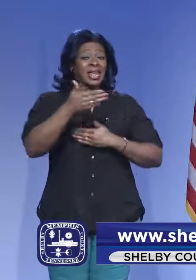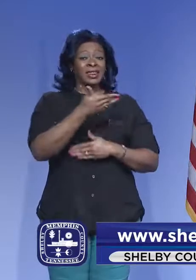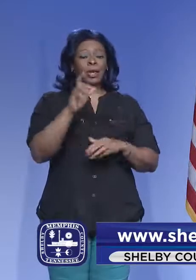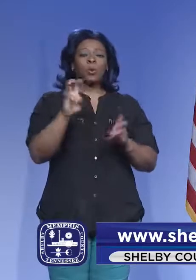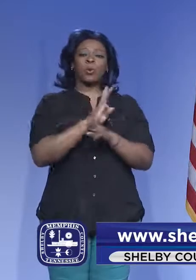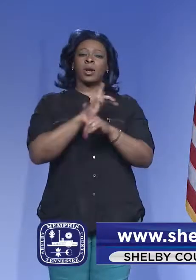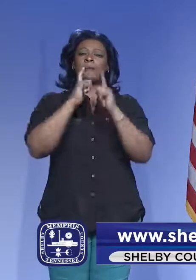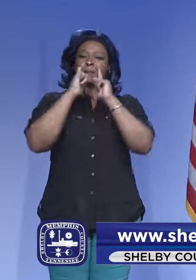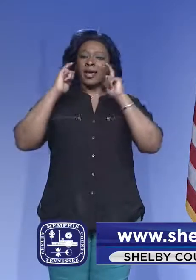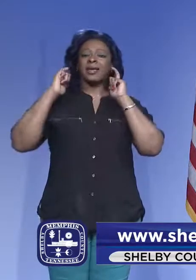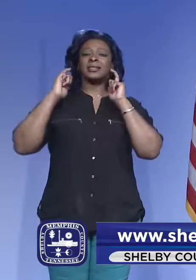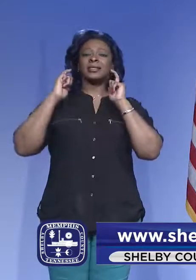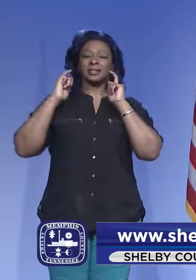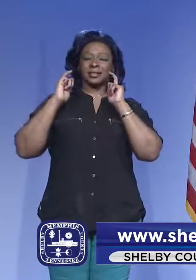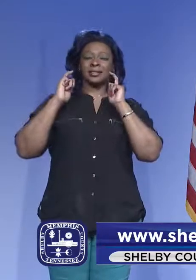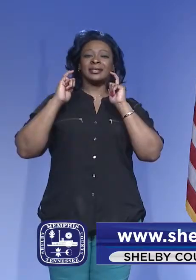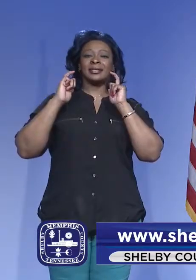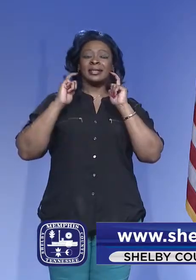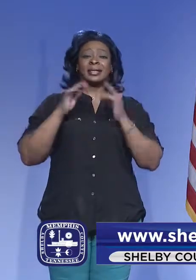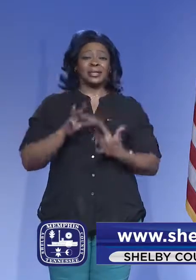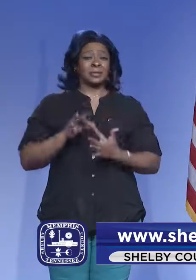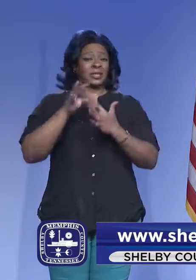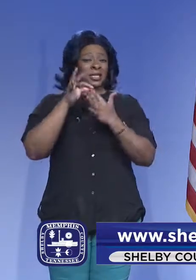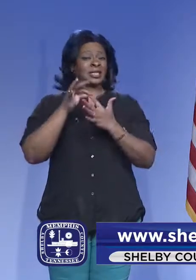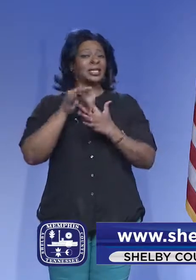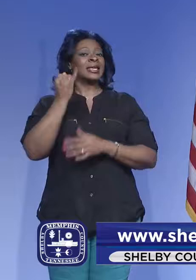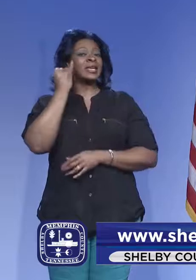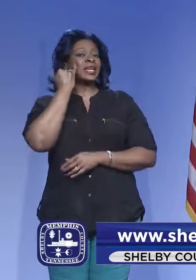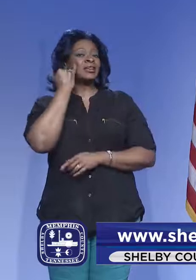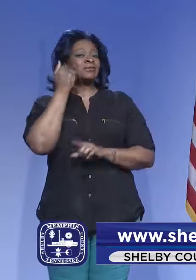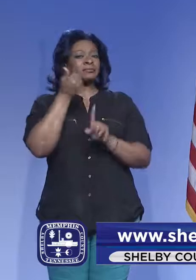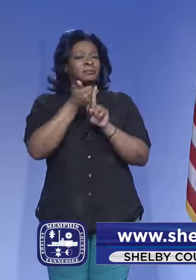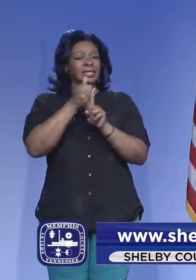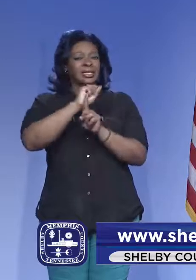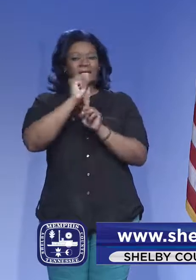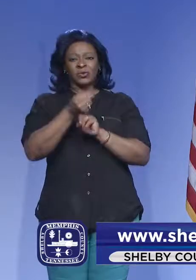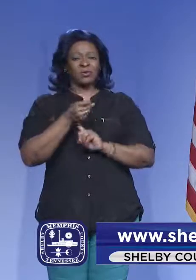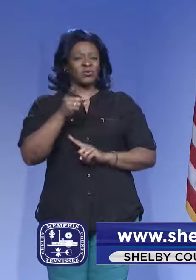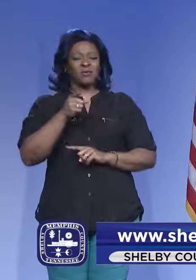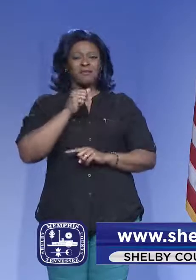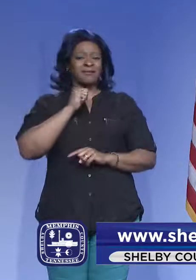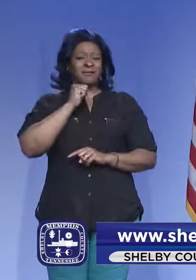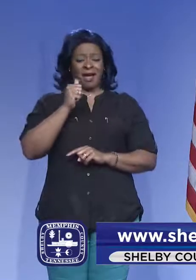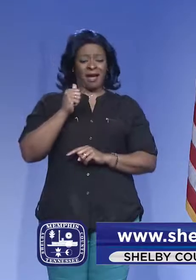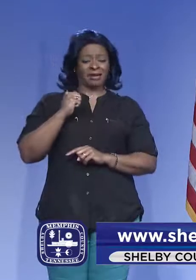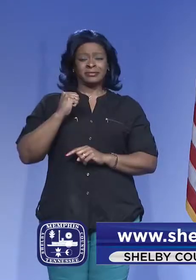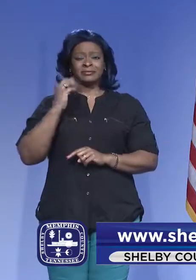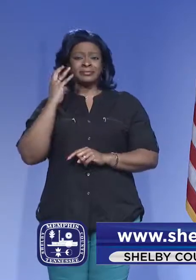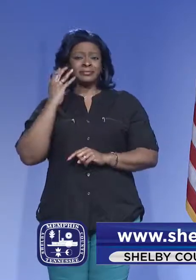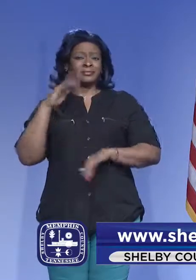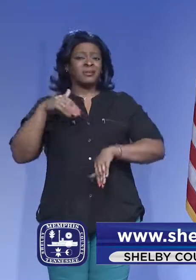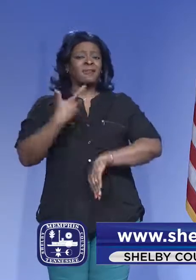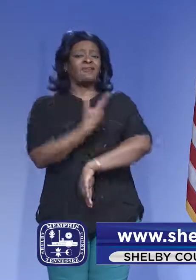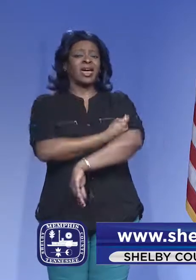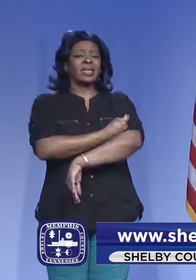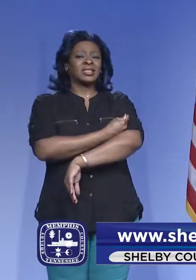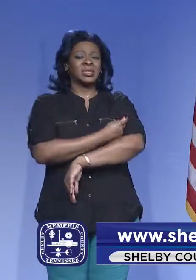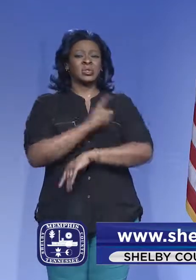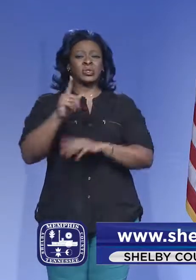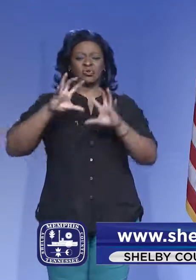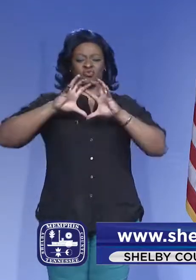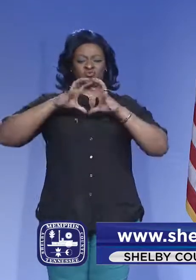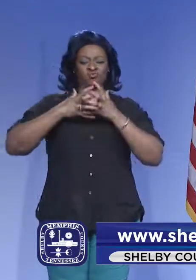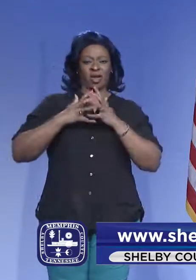wear a mask, particularly if you're in a situation you hadn't been vaccinated, you're in a